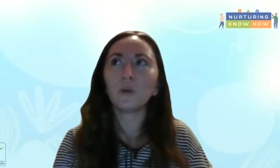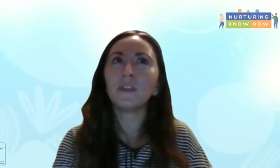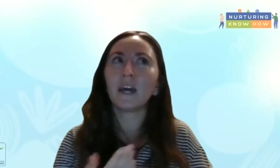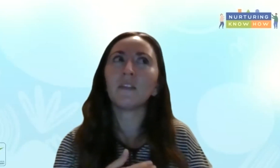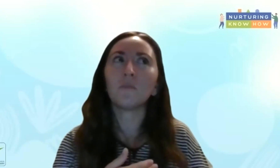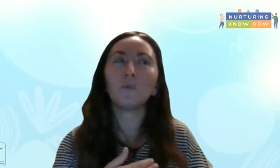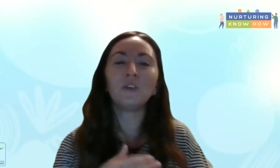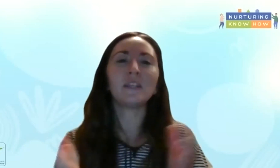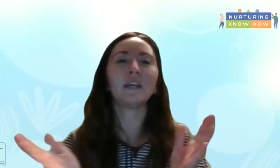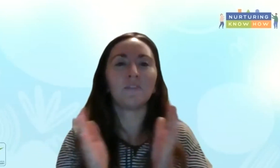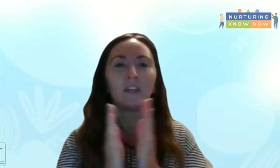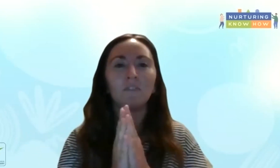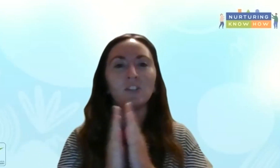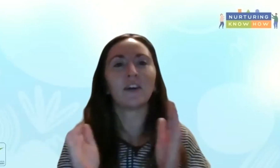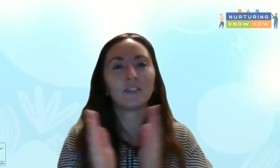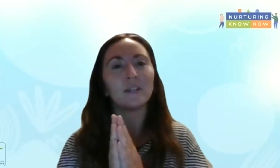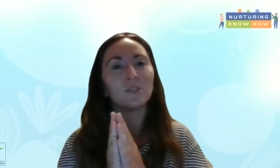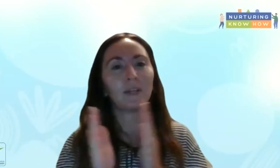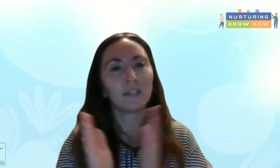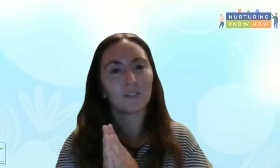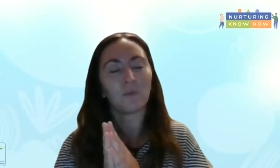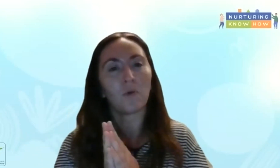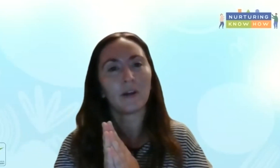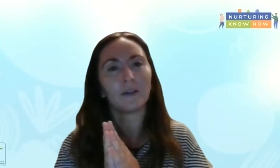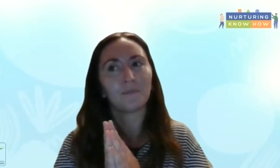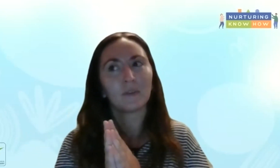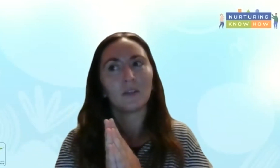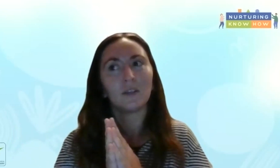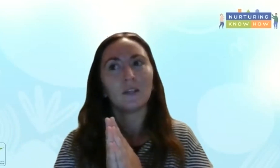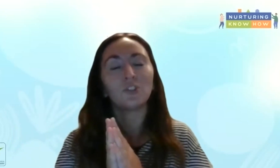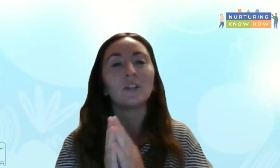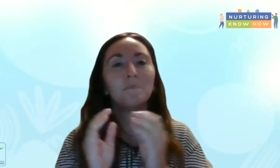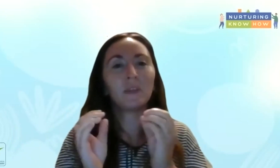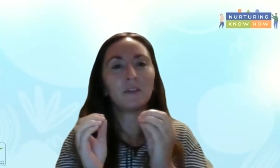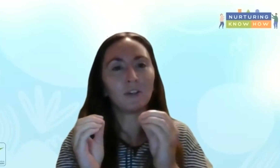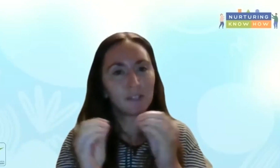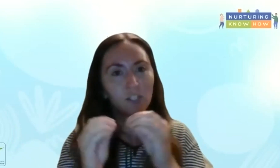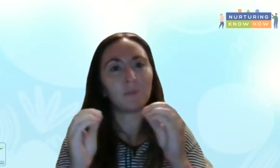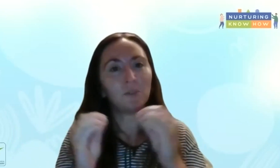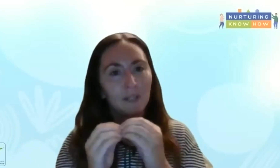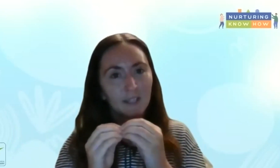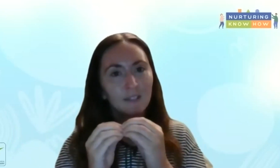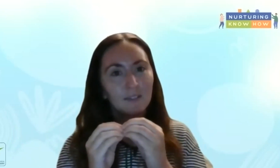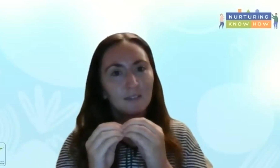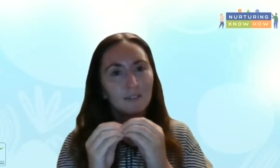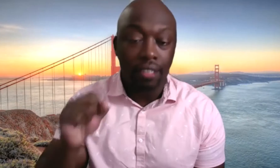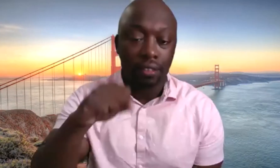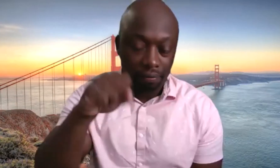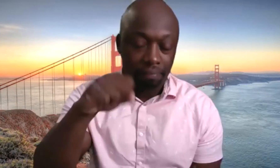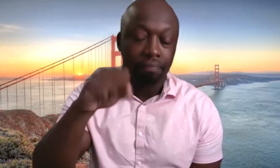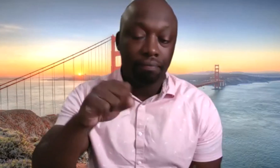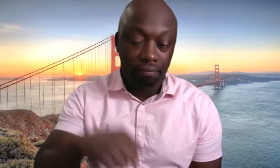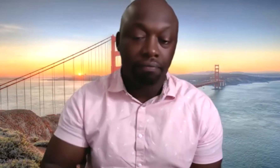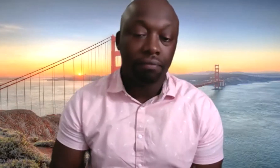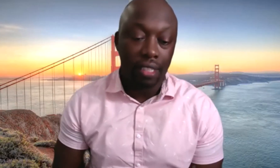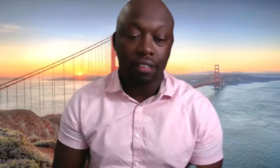But would you say if a child is always doing this for more, should the adults still be doing this? Yes.